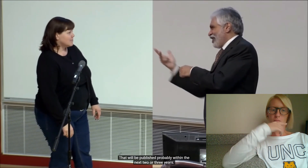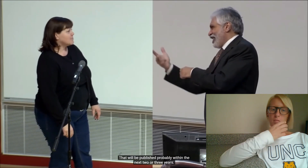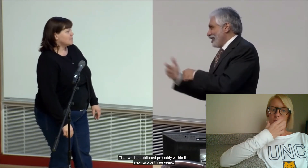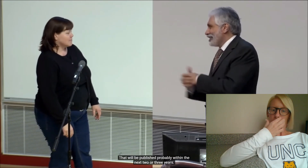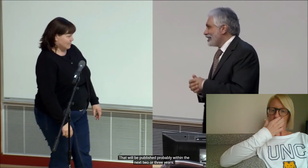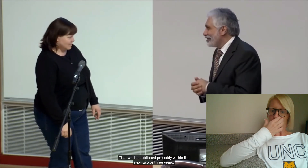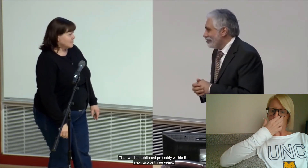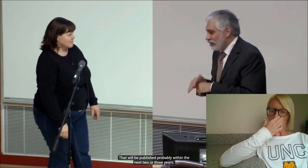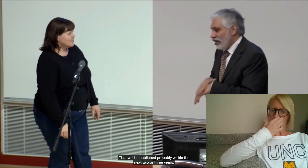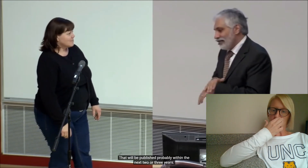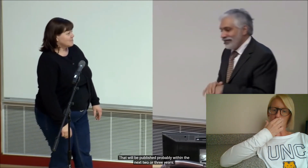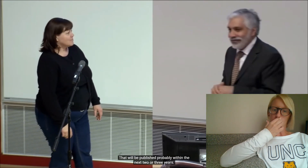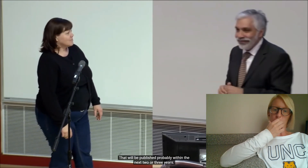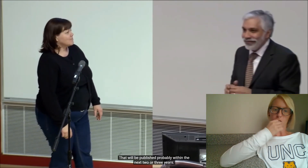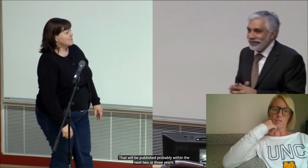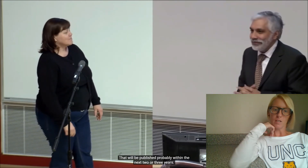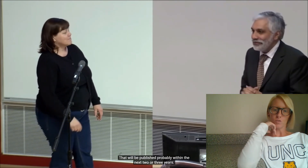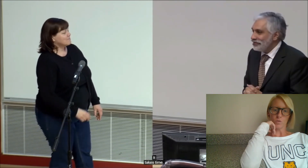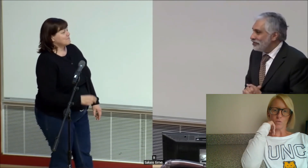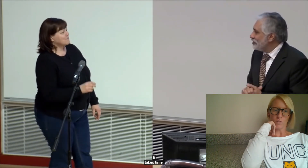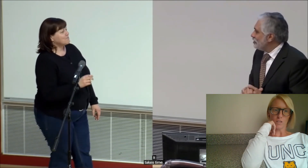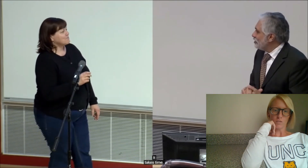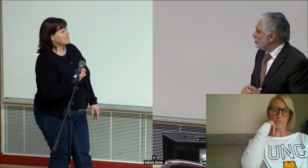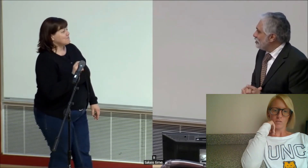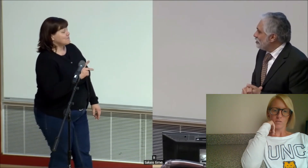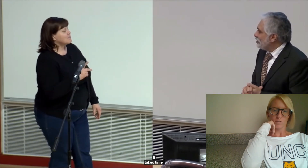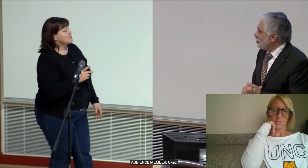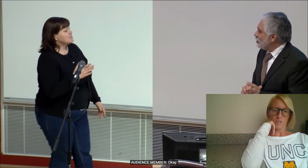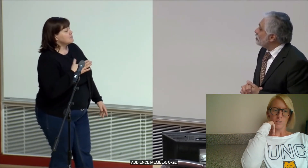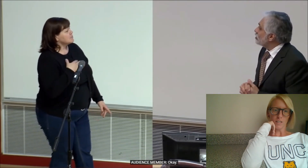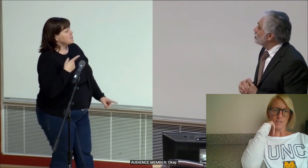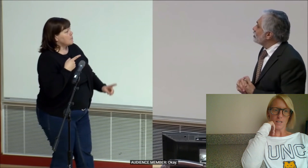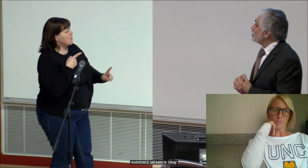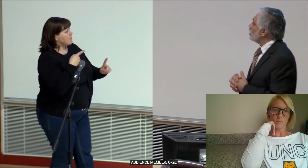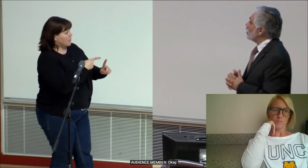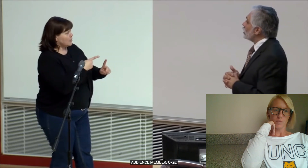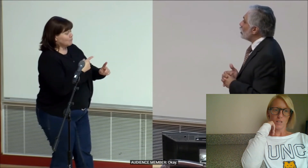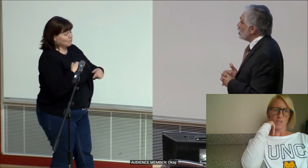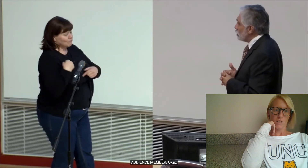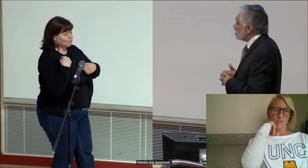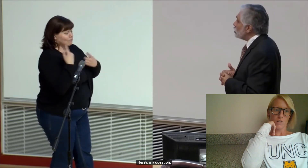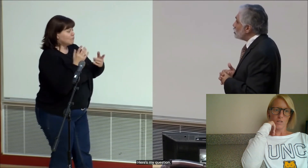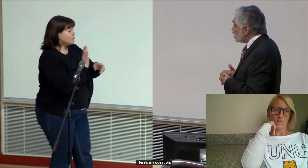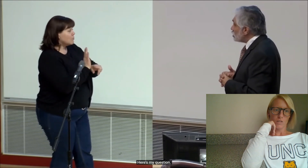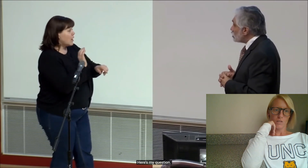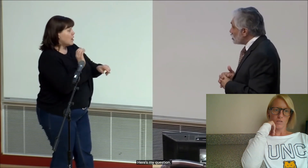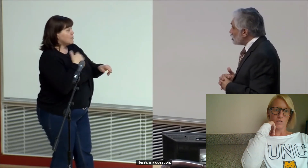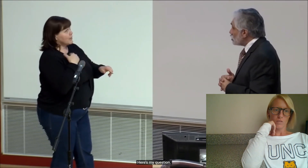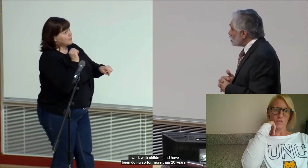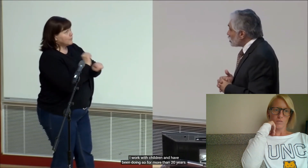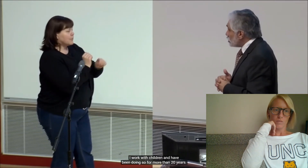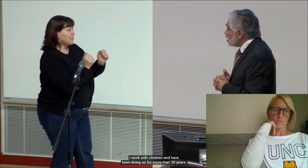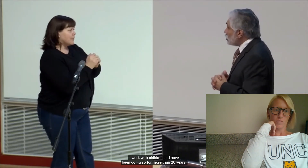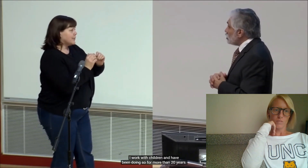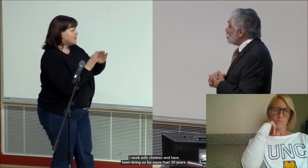published probably within the next 2 or 3 years. It takes time. Takes time. Okay, here's my